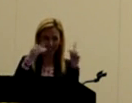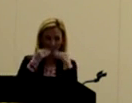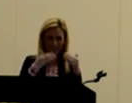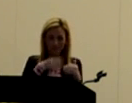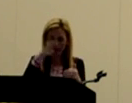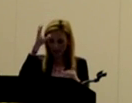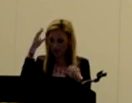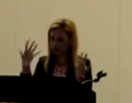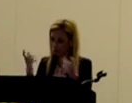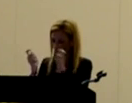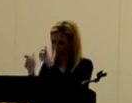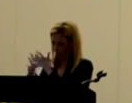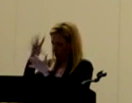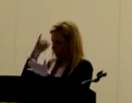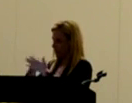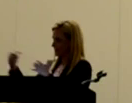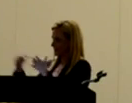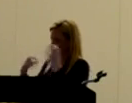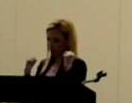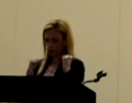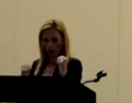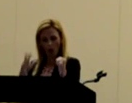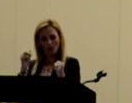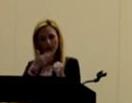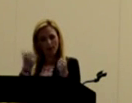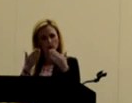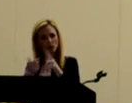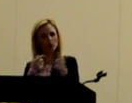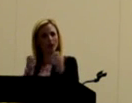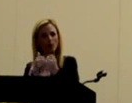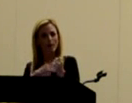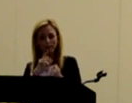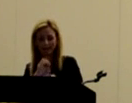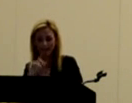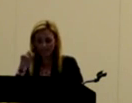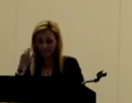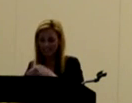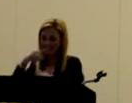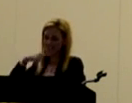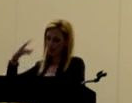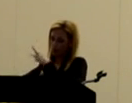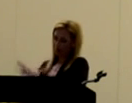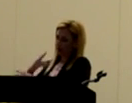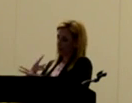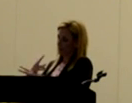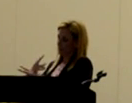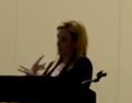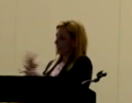But thankfully, my parents quickly learned that standing strong was the best way to deal with my being deaf in a hearing